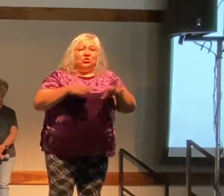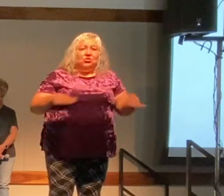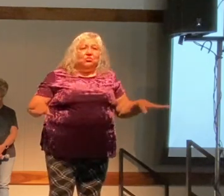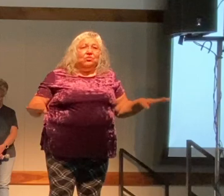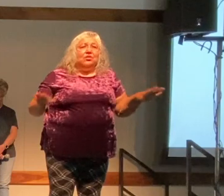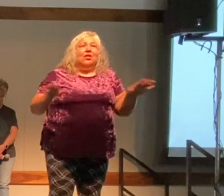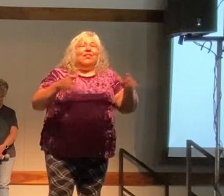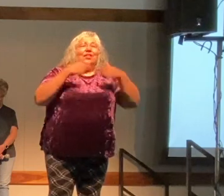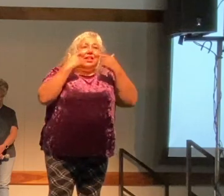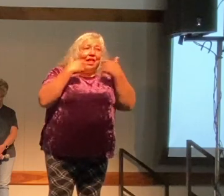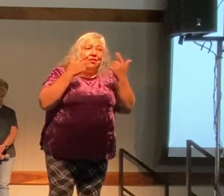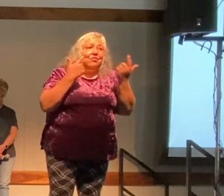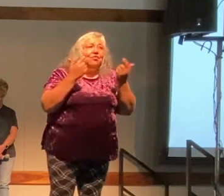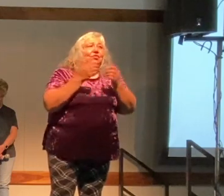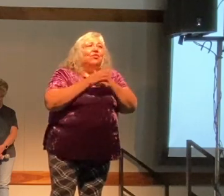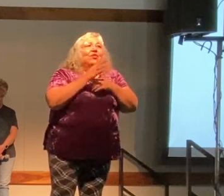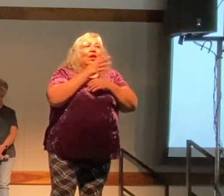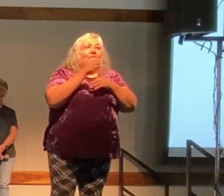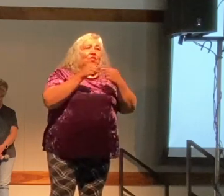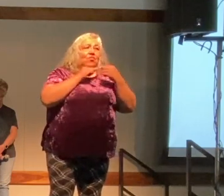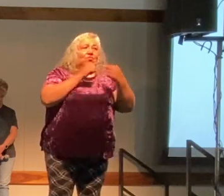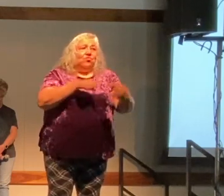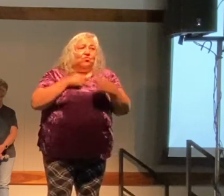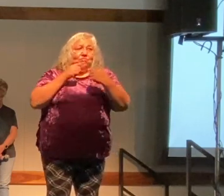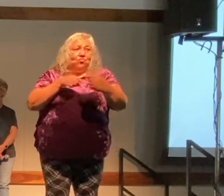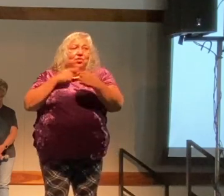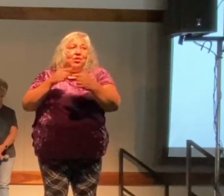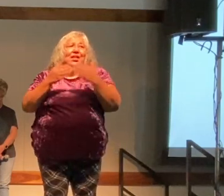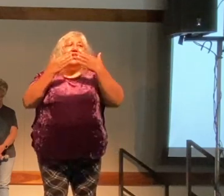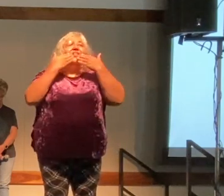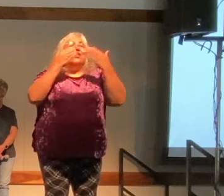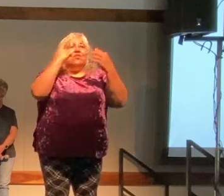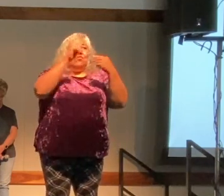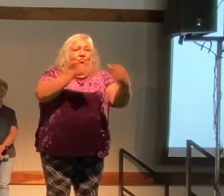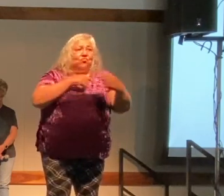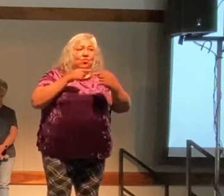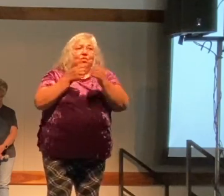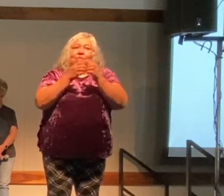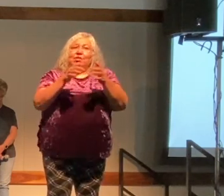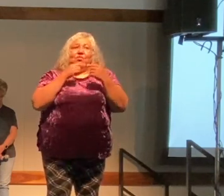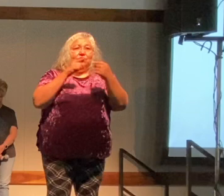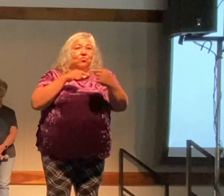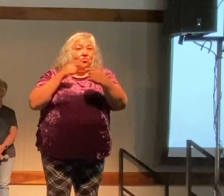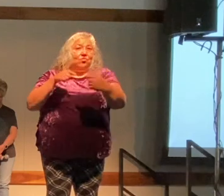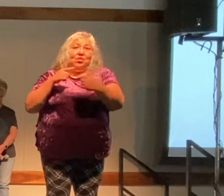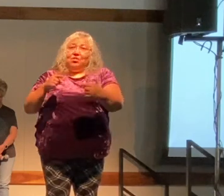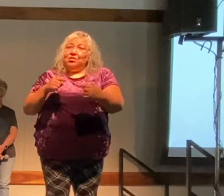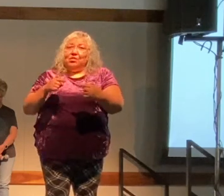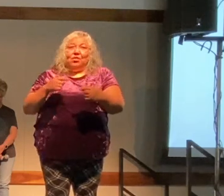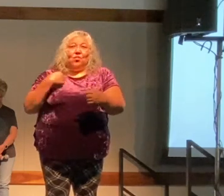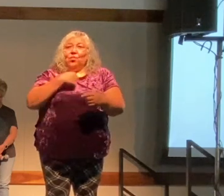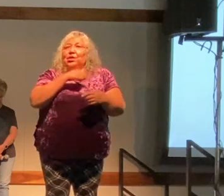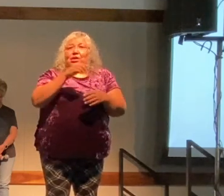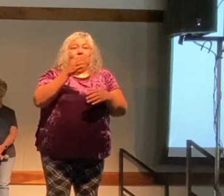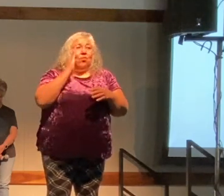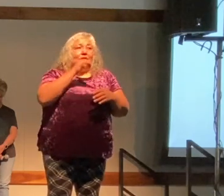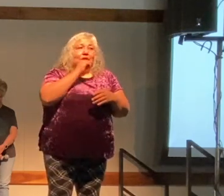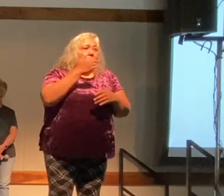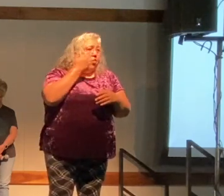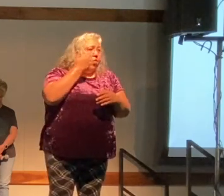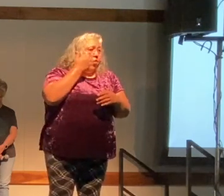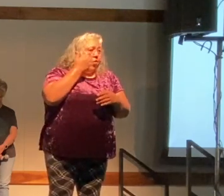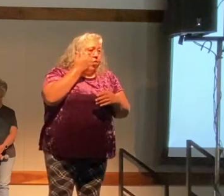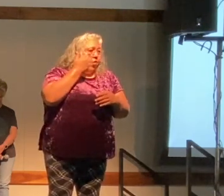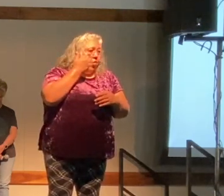the laughter and the struggle. Thank You for the struggle, because without the struggle, we wouldn't know what